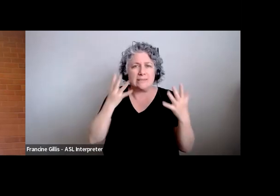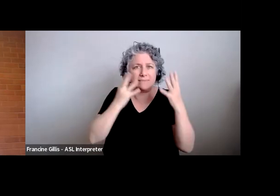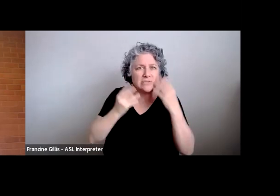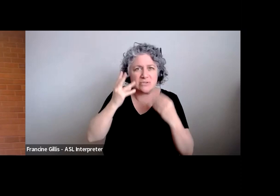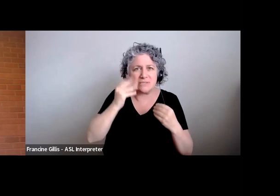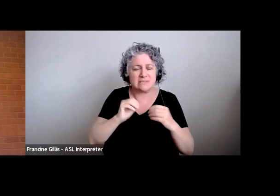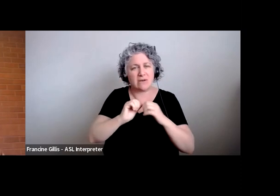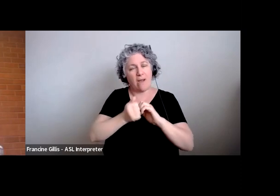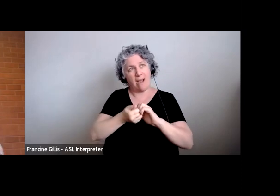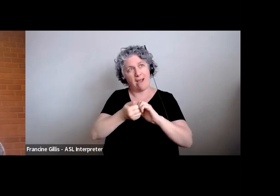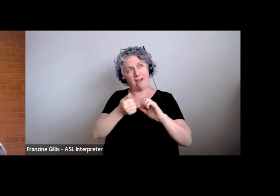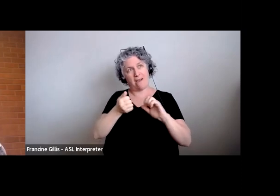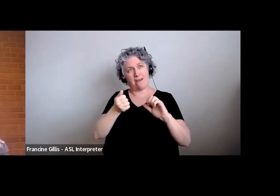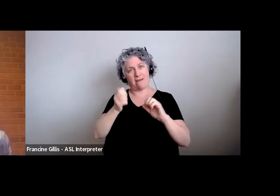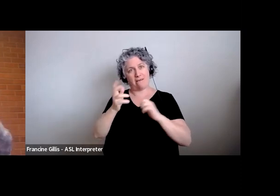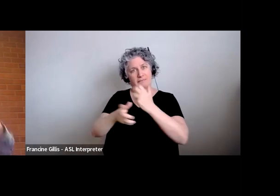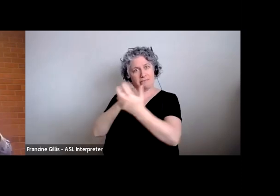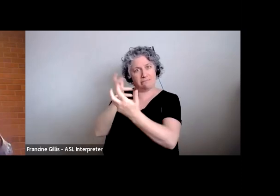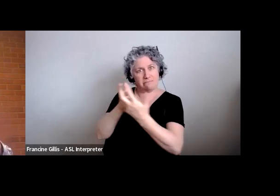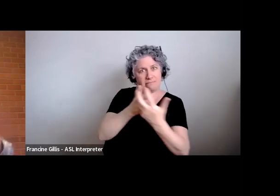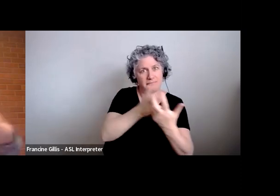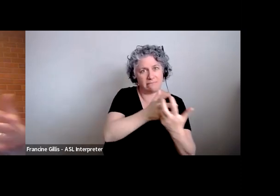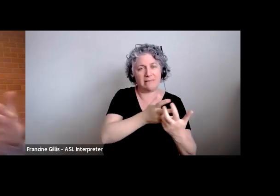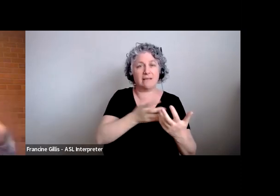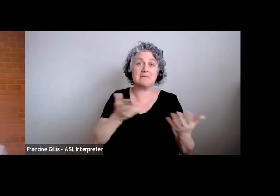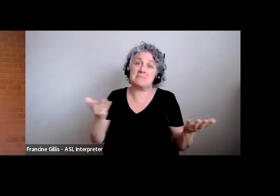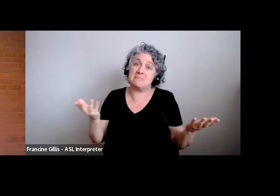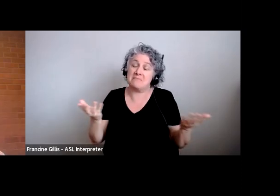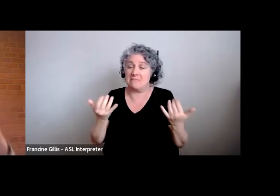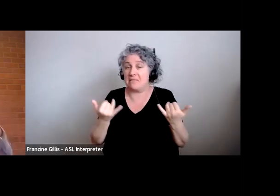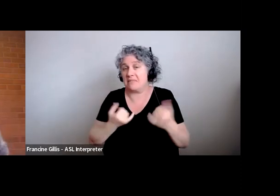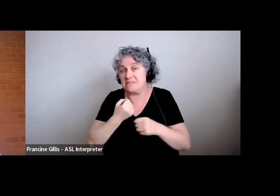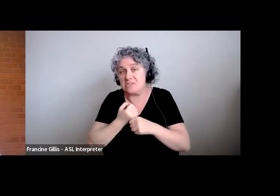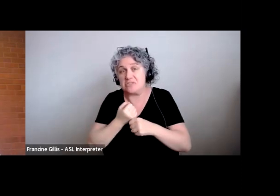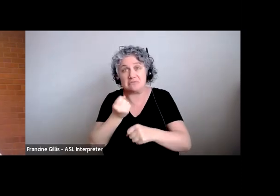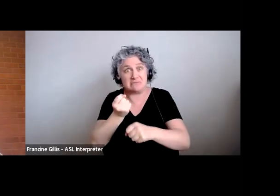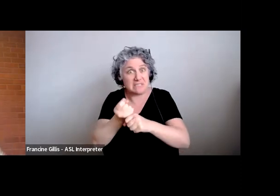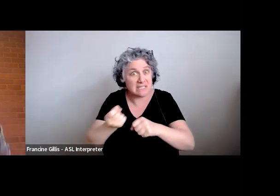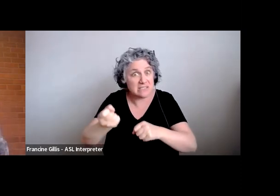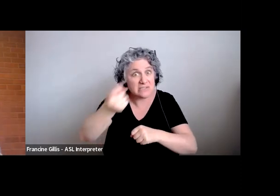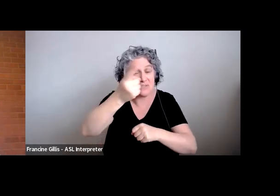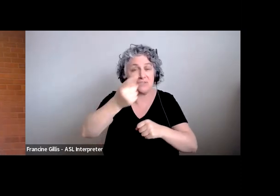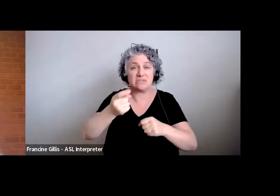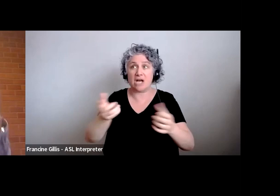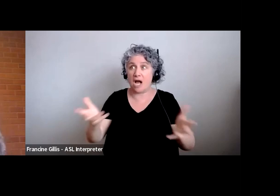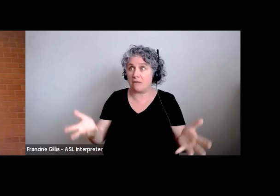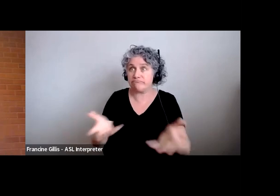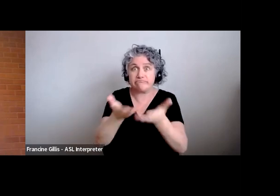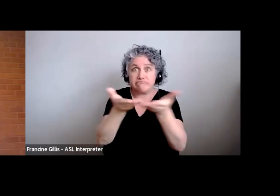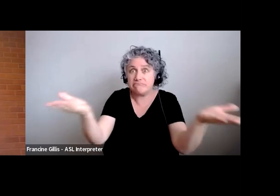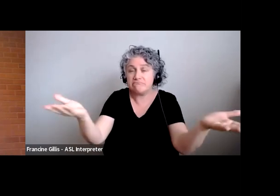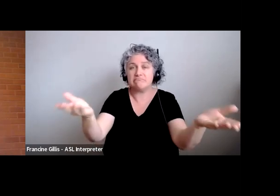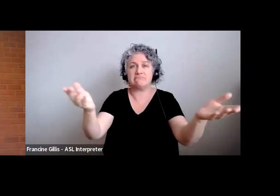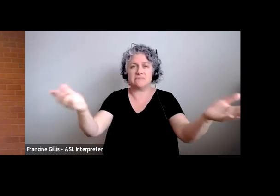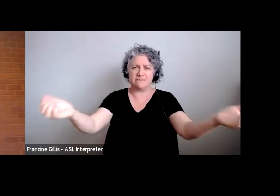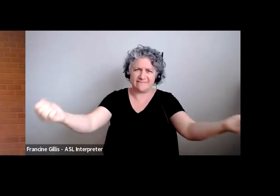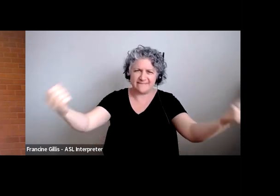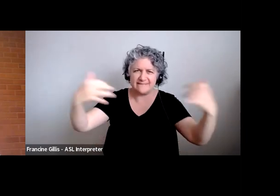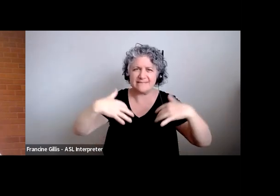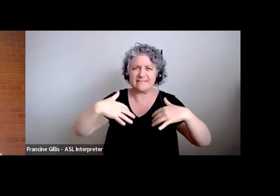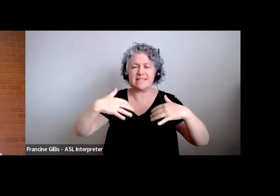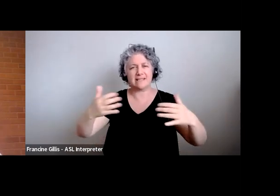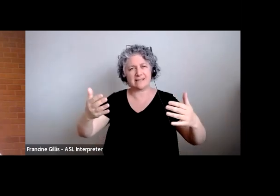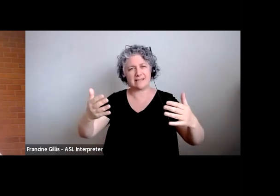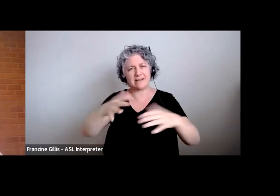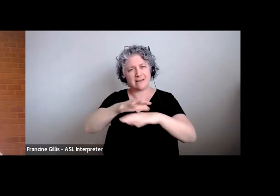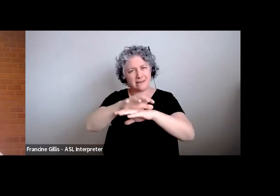that. And what, you know, and over this year or next year, as we're encouraging people back to take the risk again, to get back in the habit of coming